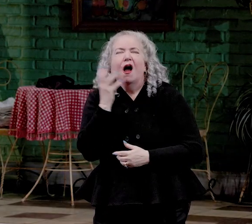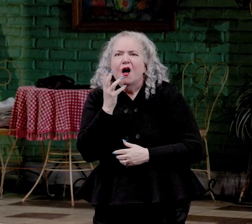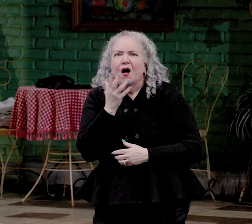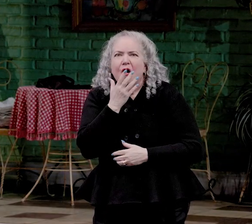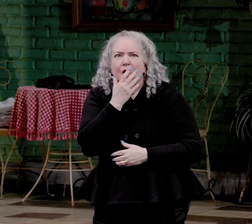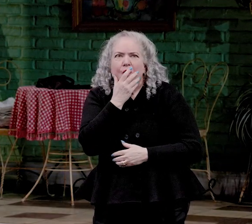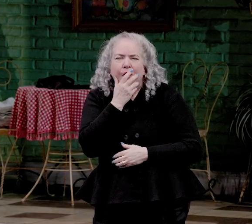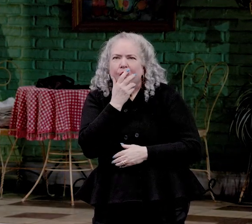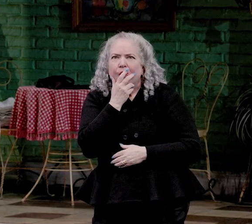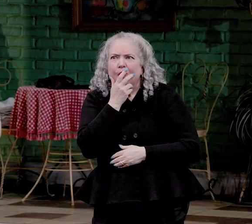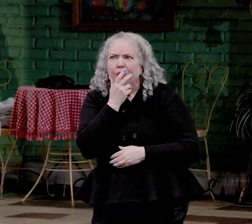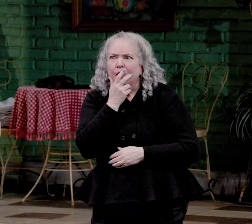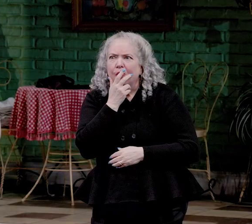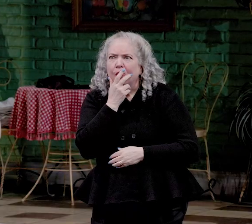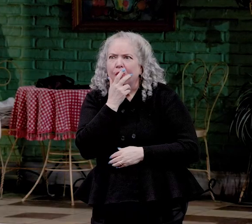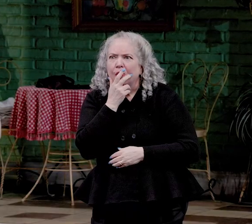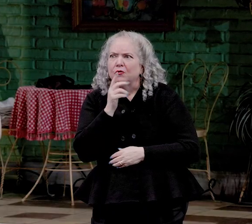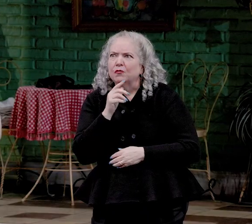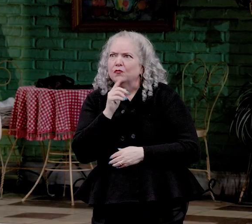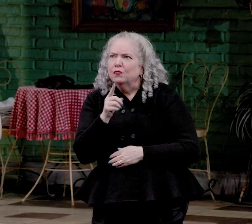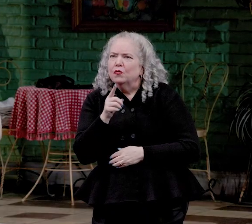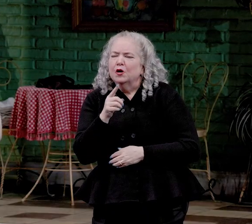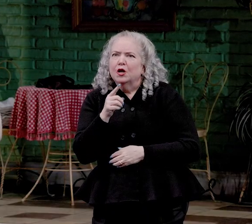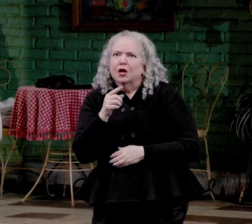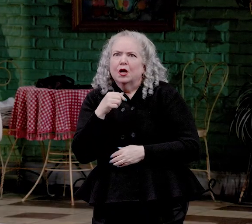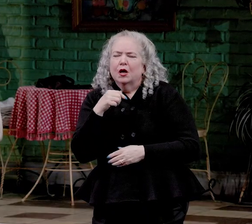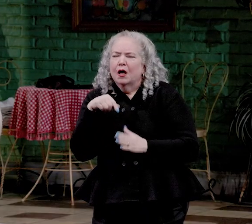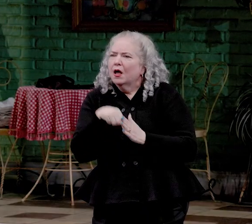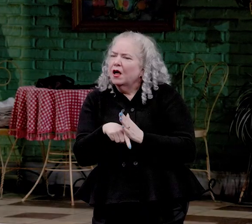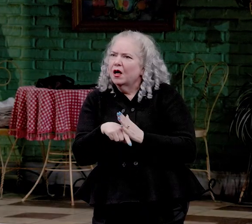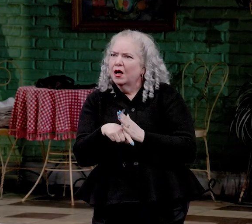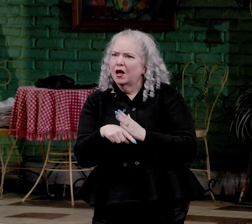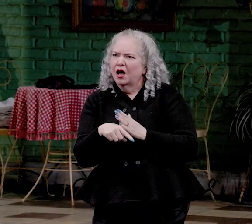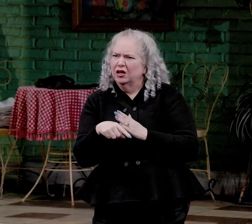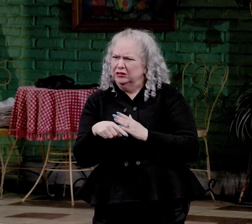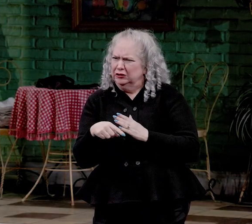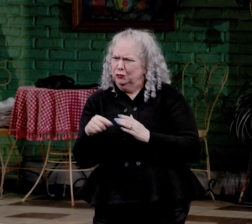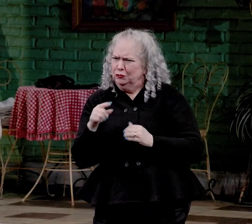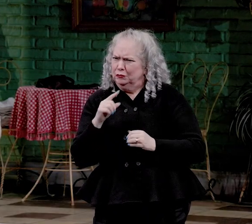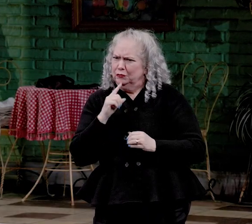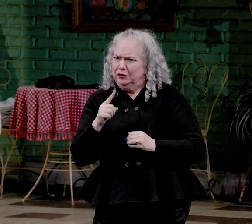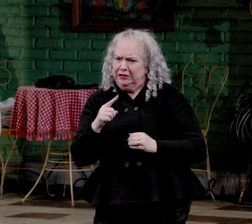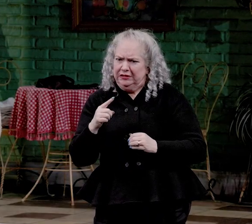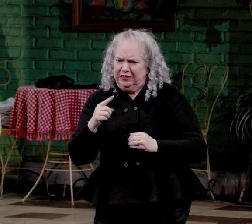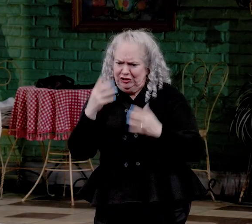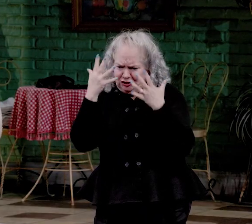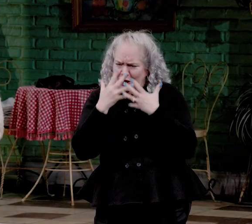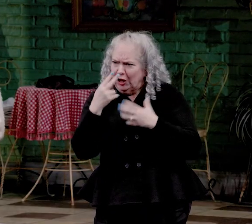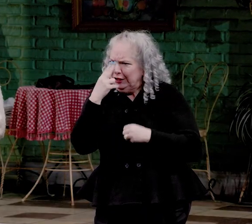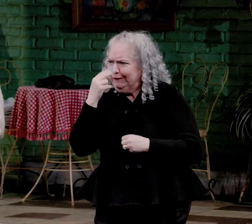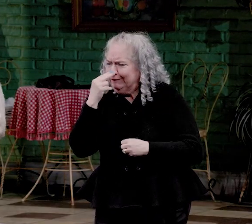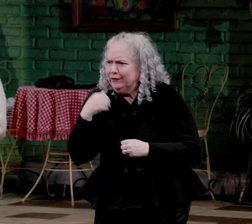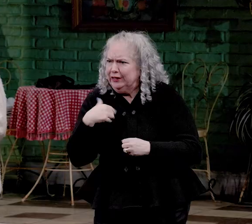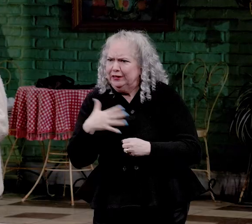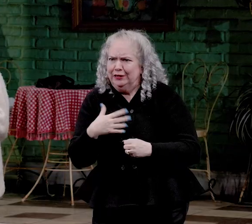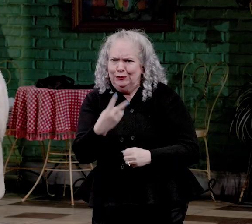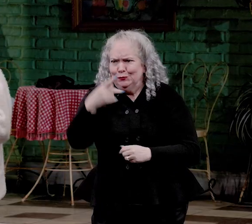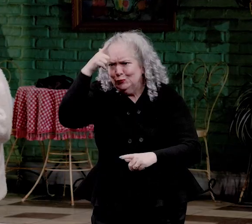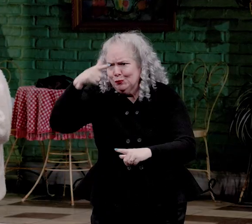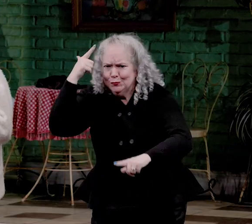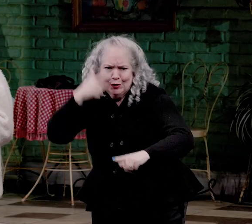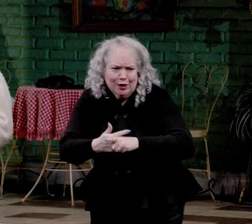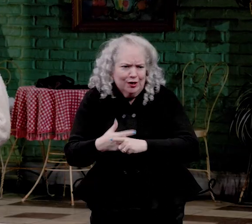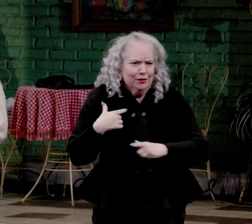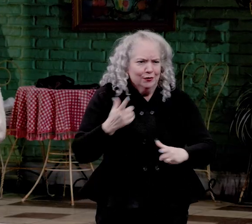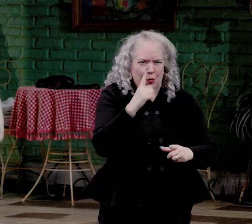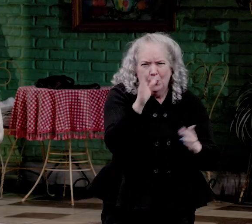what a gripping, darkly funny play about two brothers, Lincoln and Booth, living together in a cramped room, trying